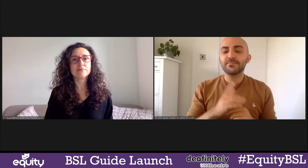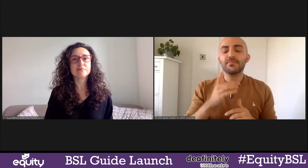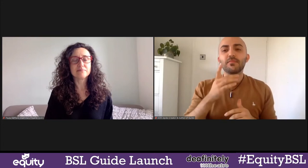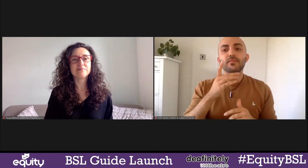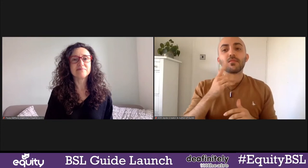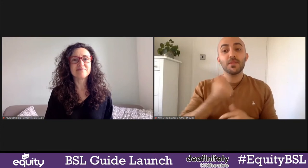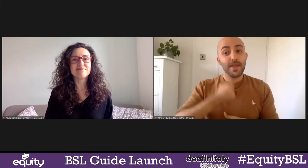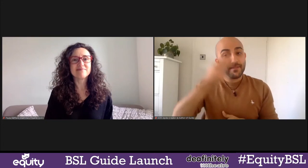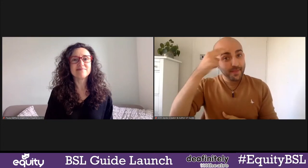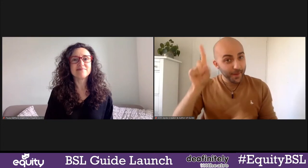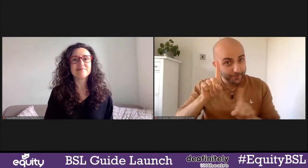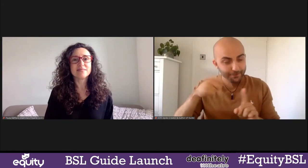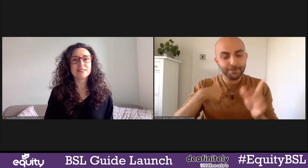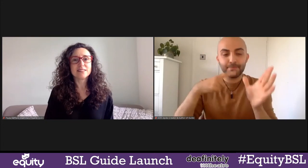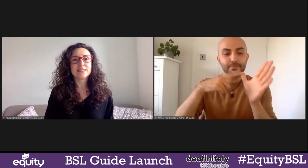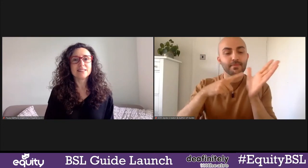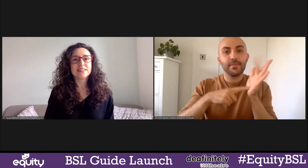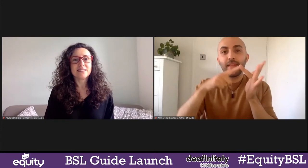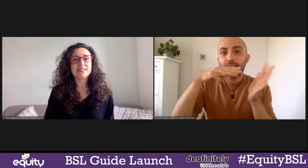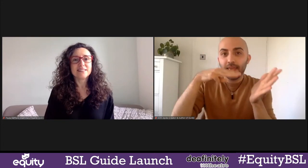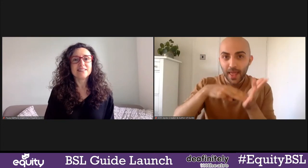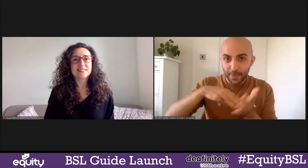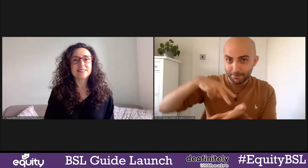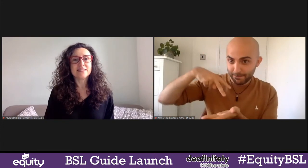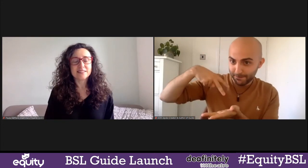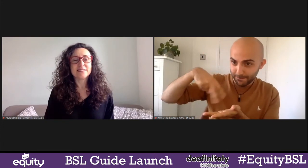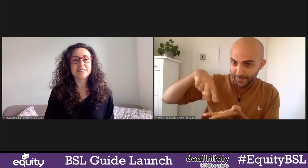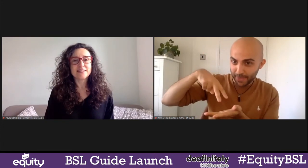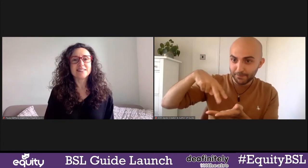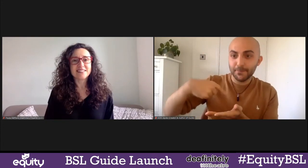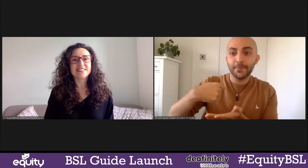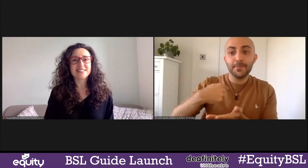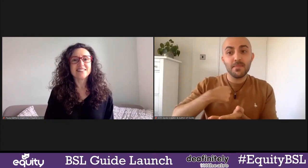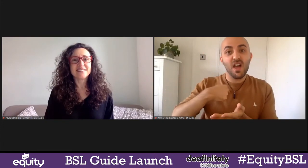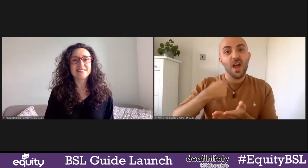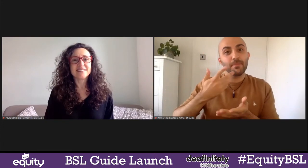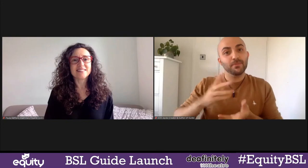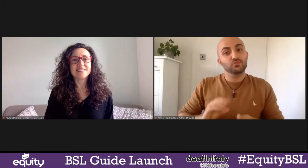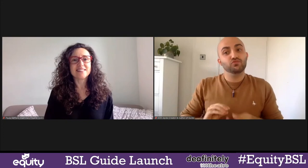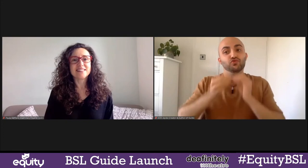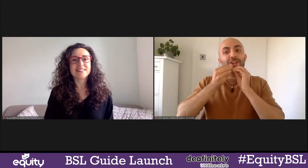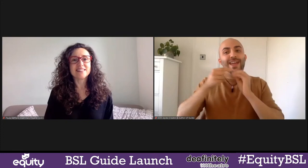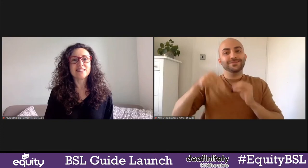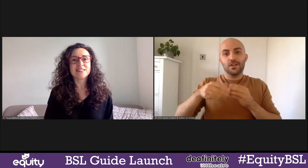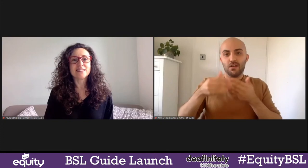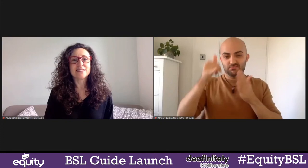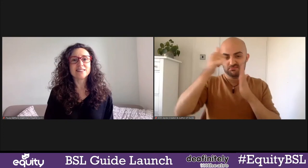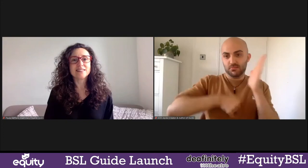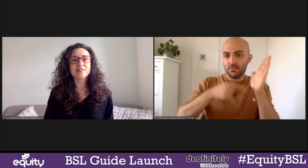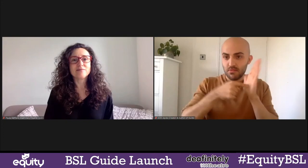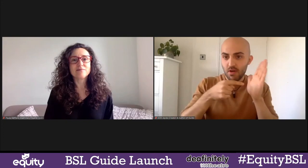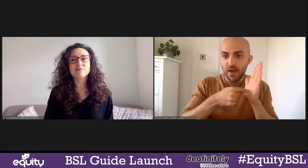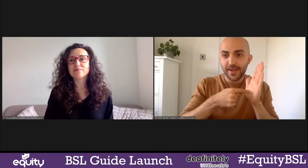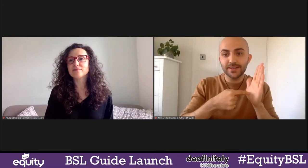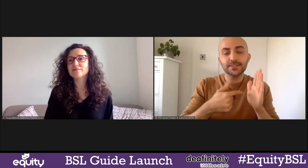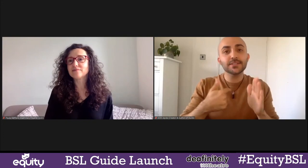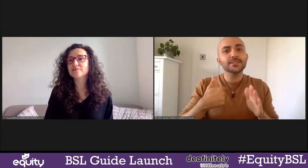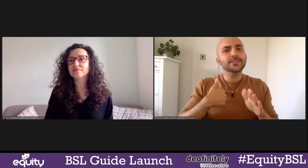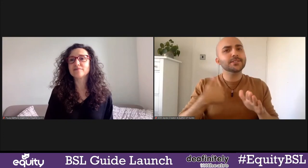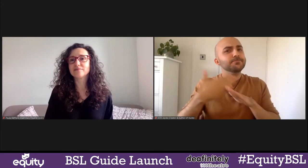those that have signed up to the webinar, but also watching the live streams. So my name is Alim and I am the creator and author